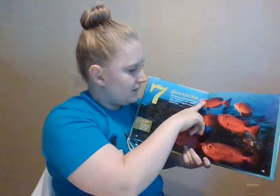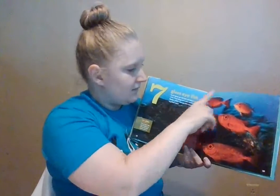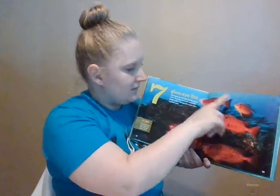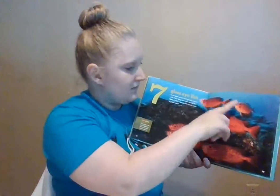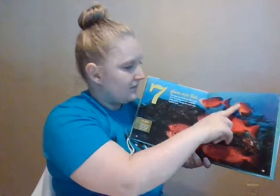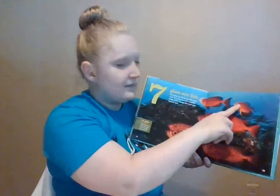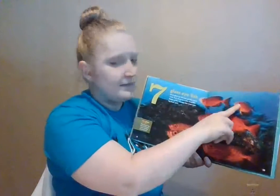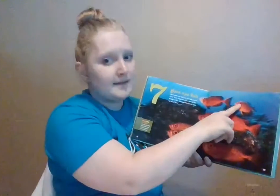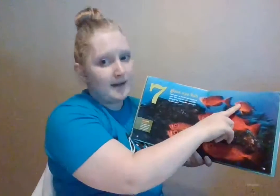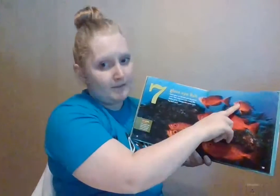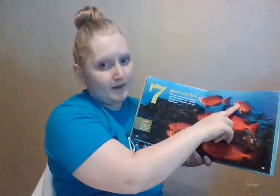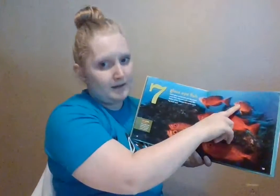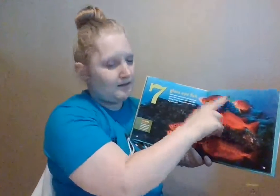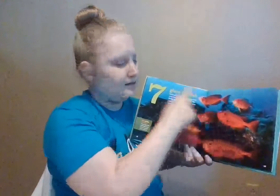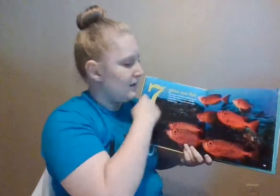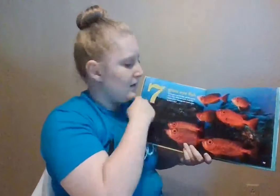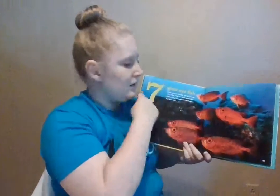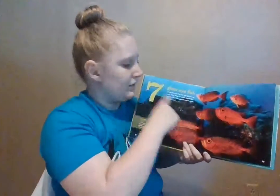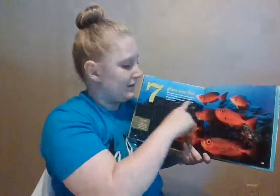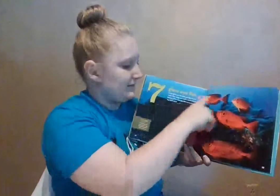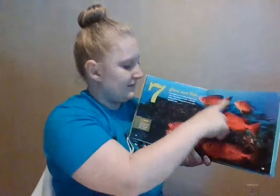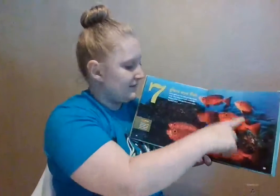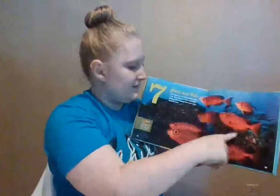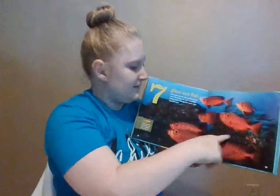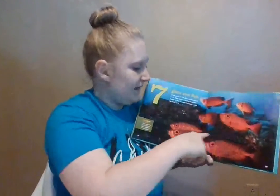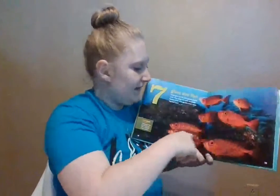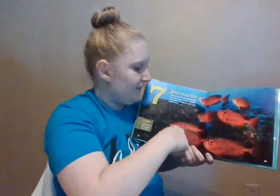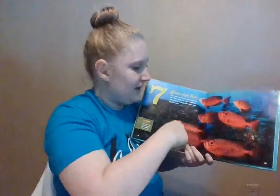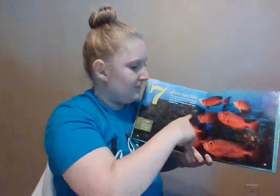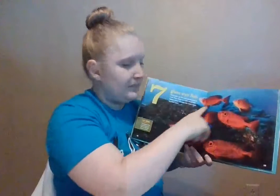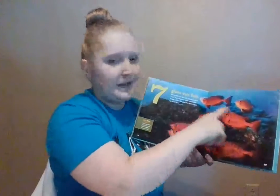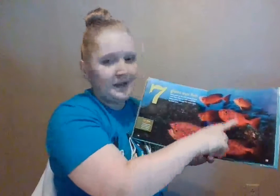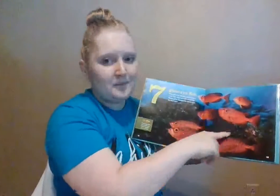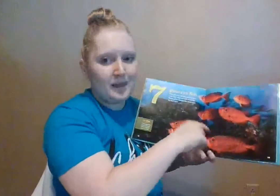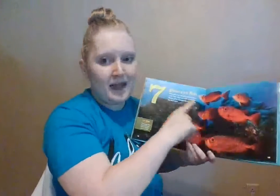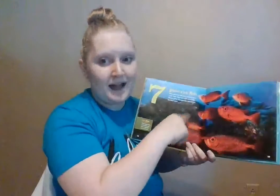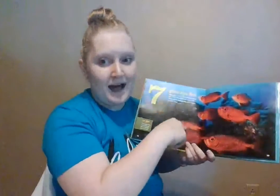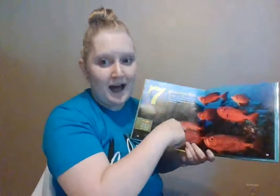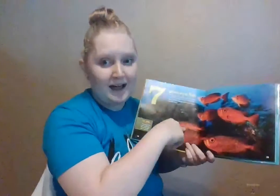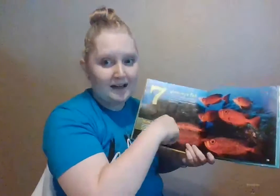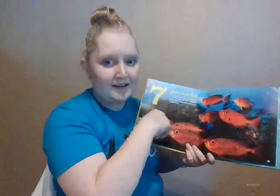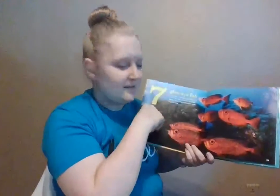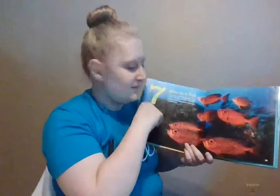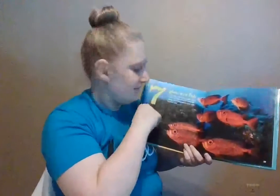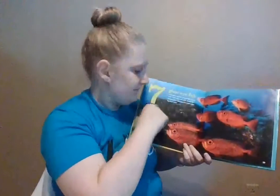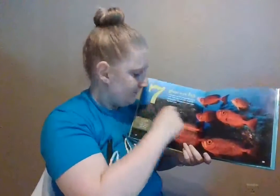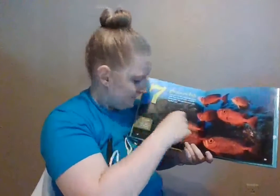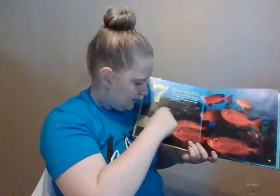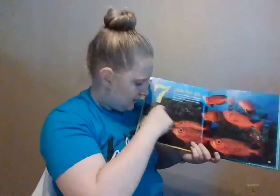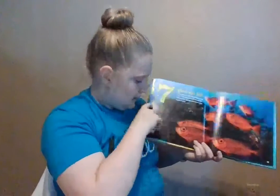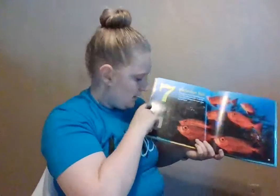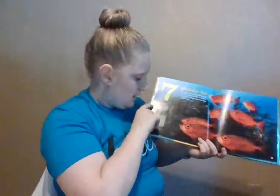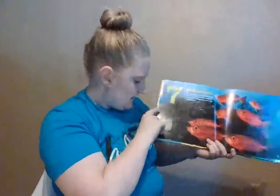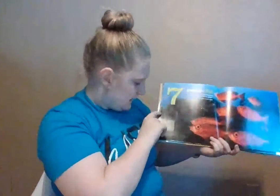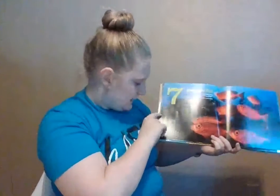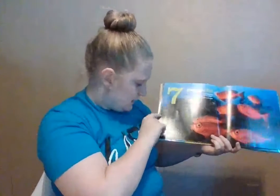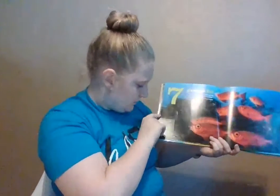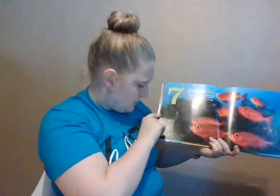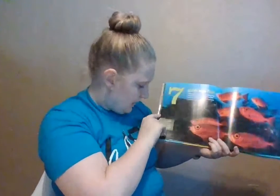6, 7. So there's 7 big black eyes. Did you know